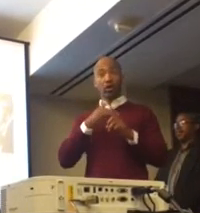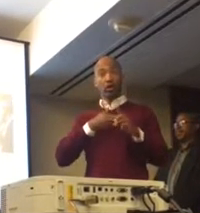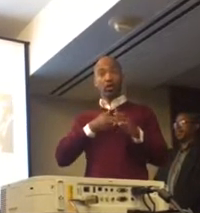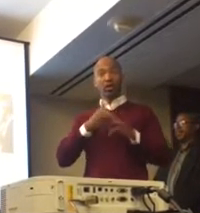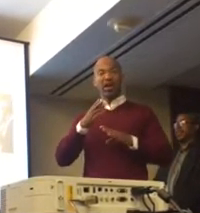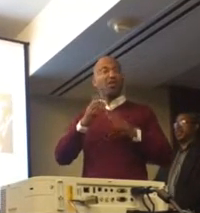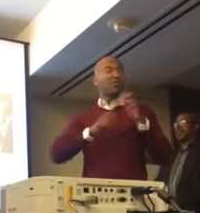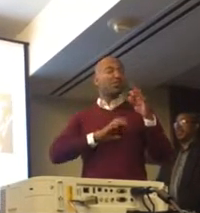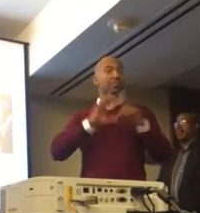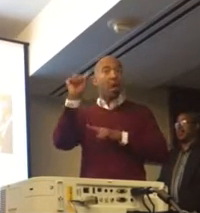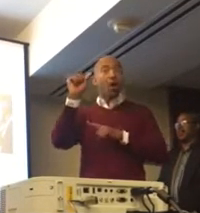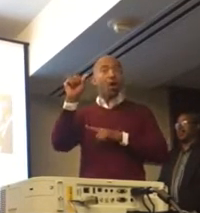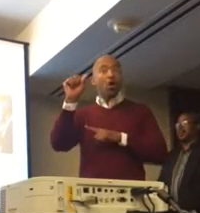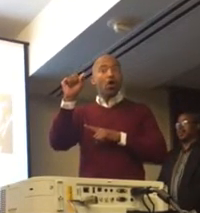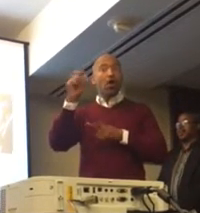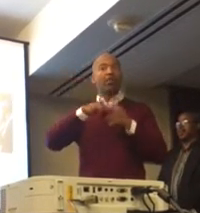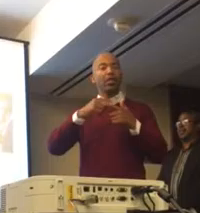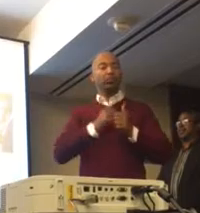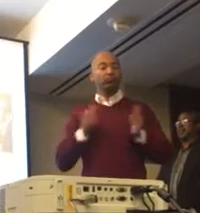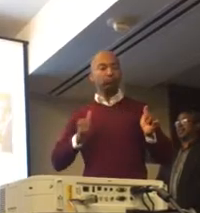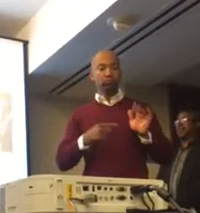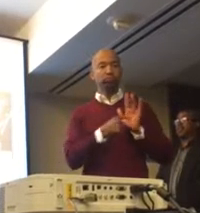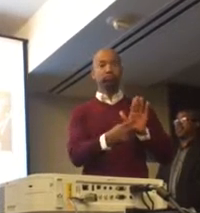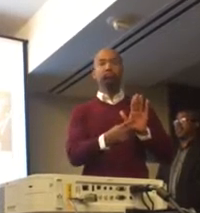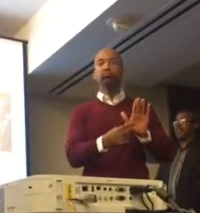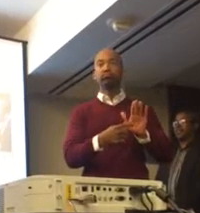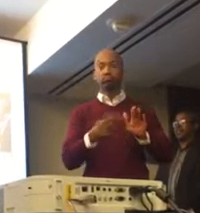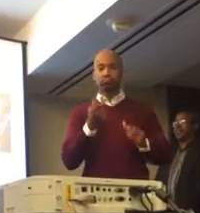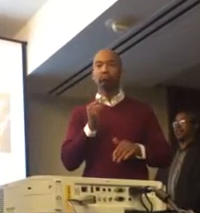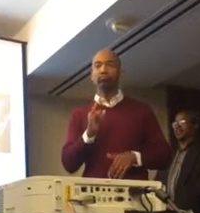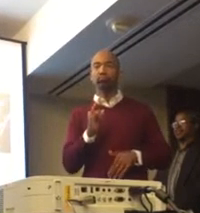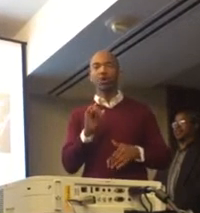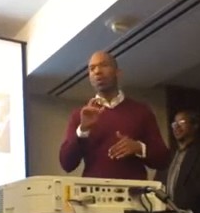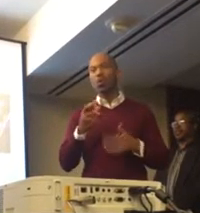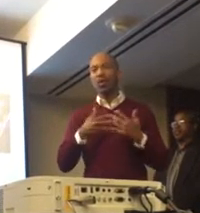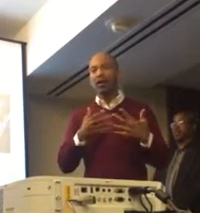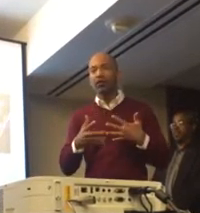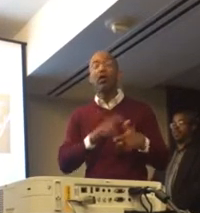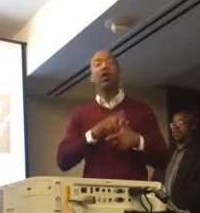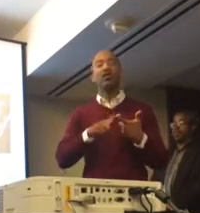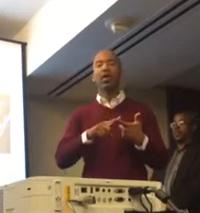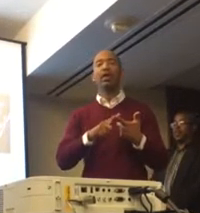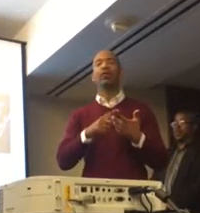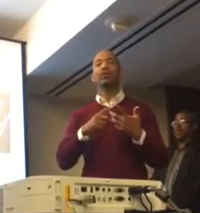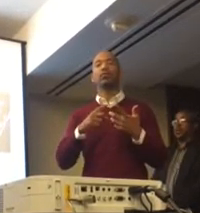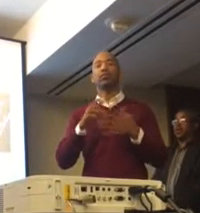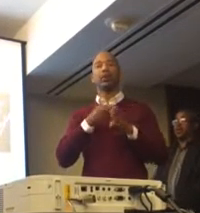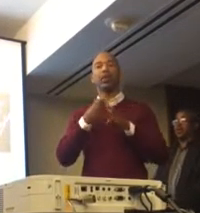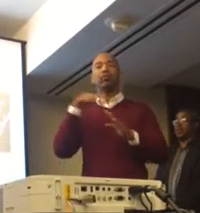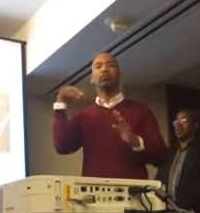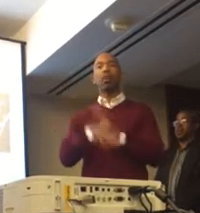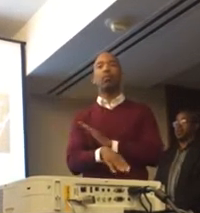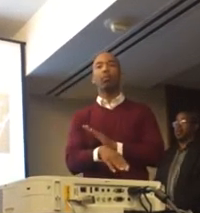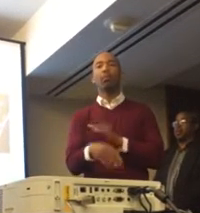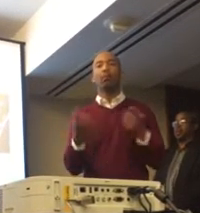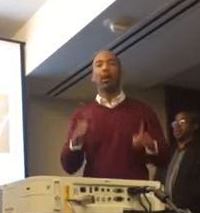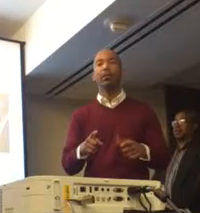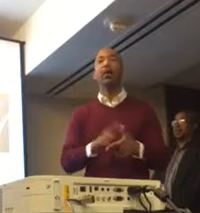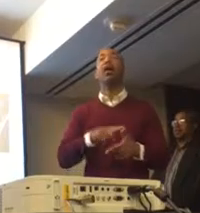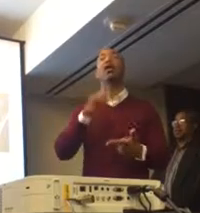don't see Tone anymore. But a few years after, I don't know how recent it's been, we see emergence of B. Slade.